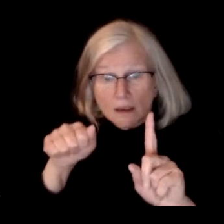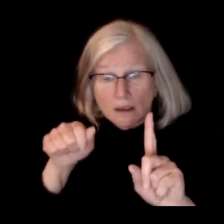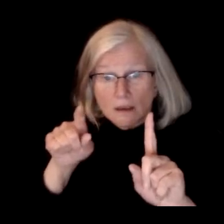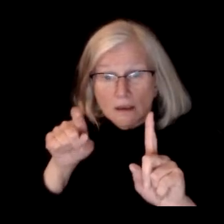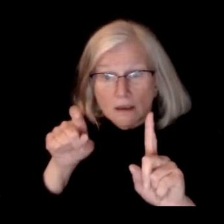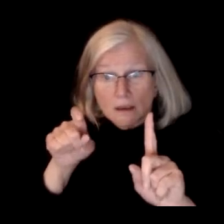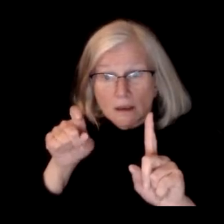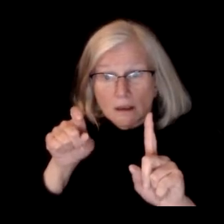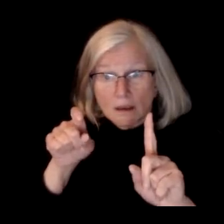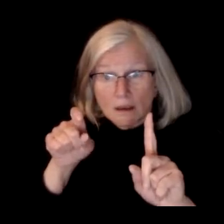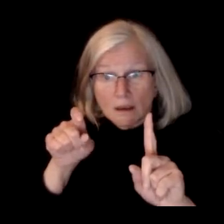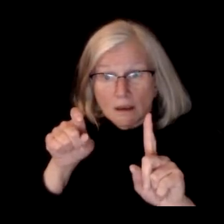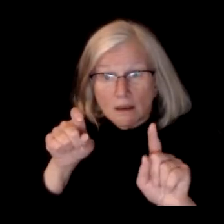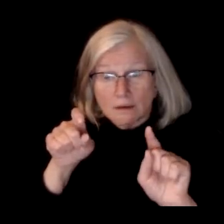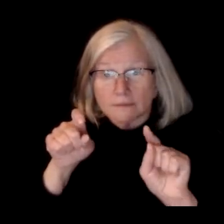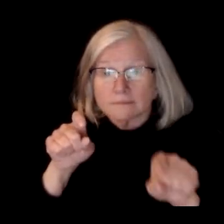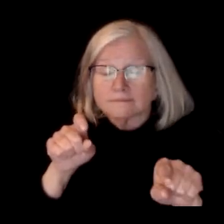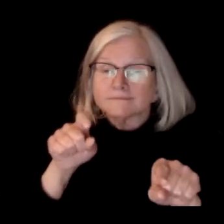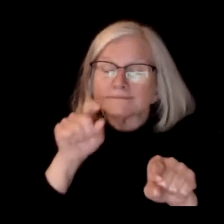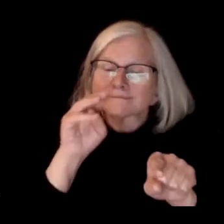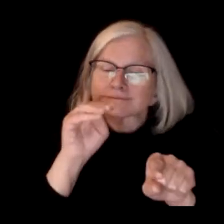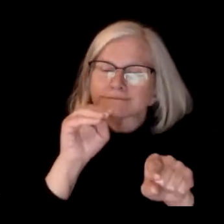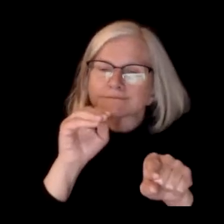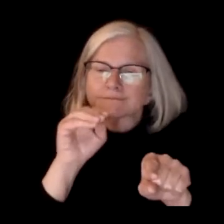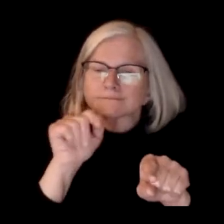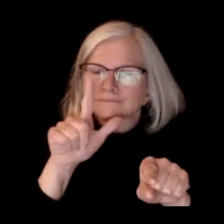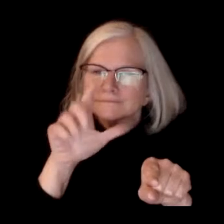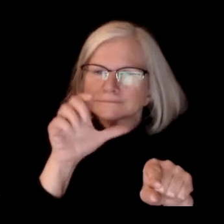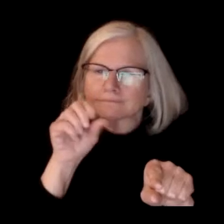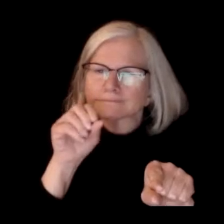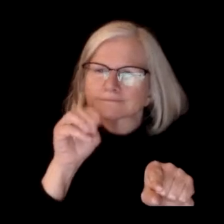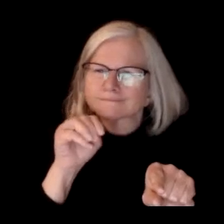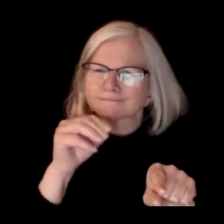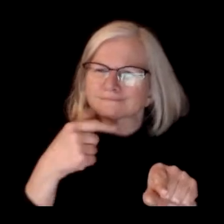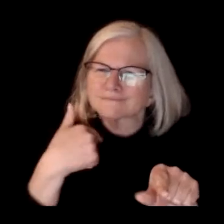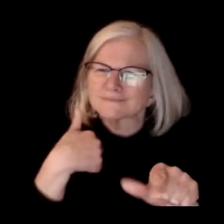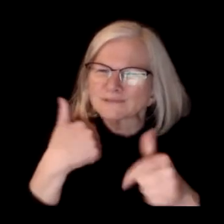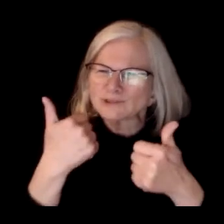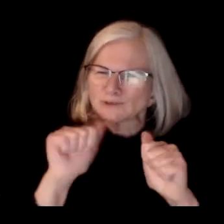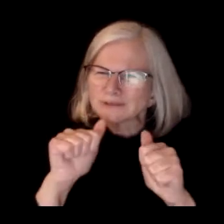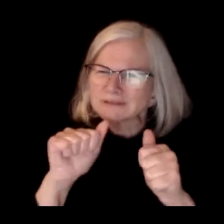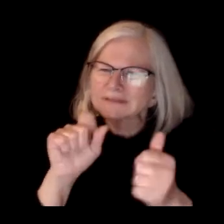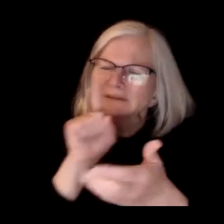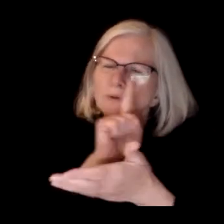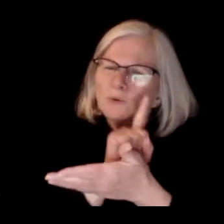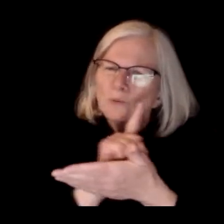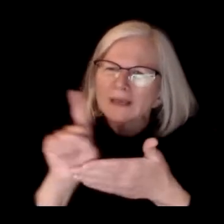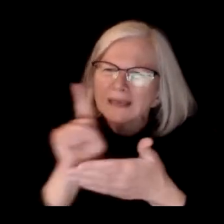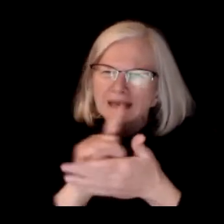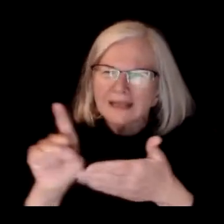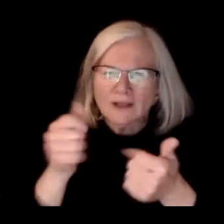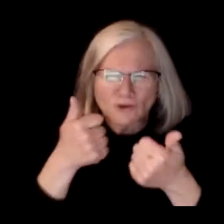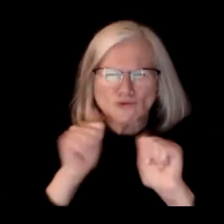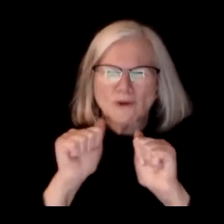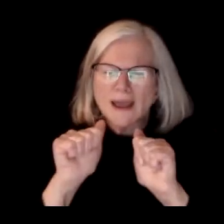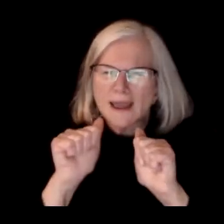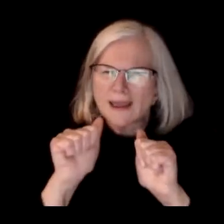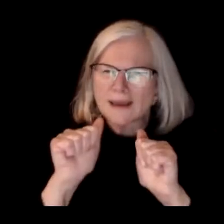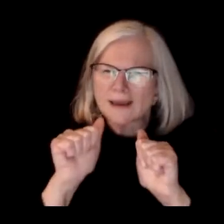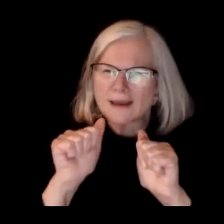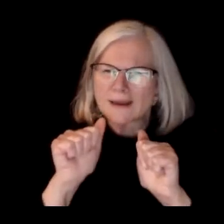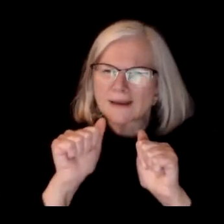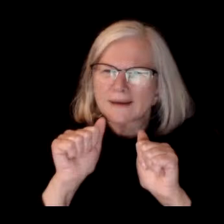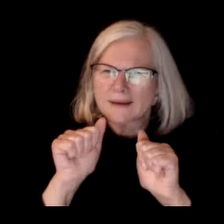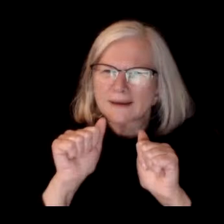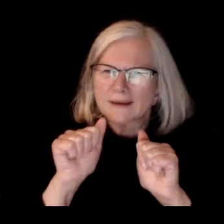We do try to do some of that every week when we get the new numbers from the federal government in terms of what's